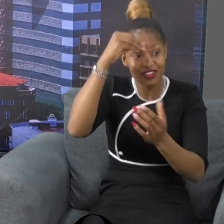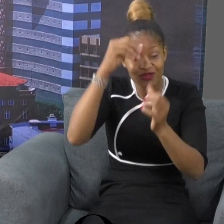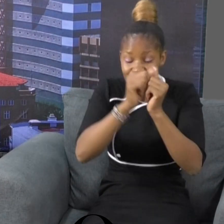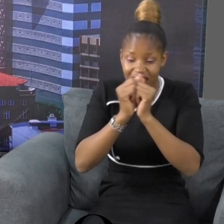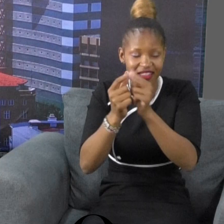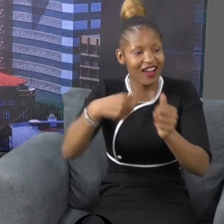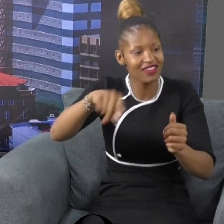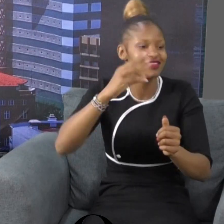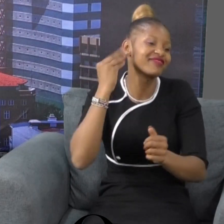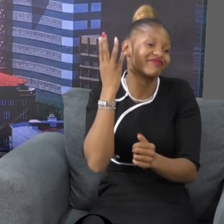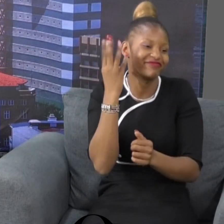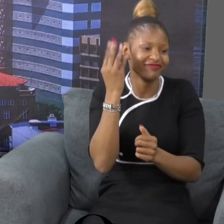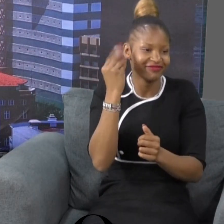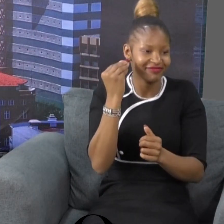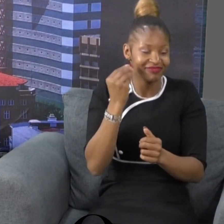I joined a hearing school, and